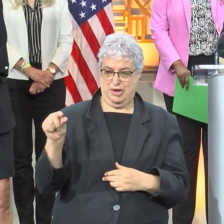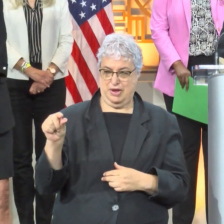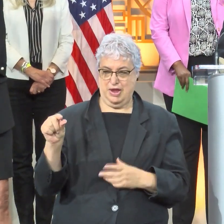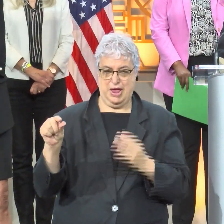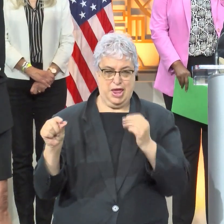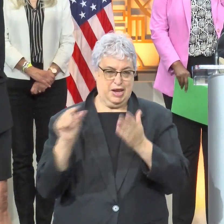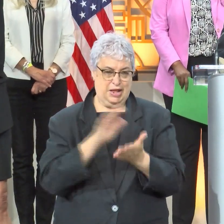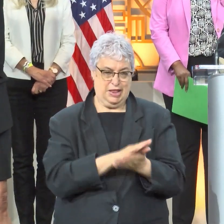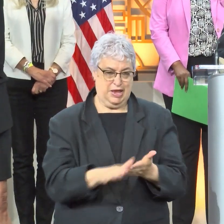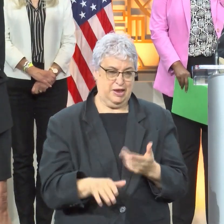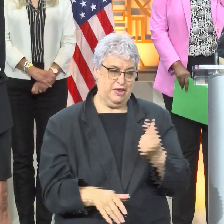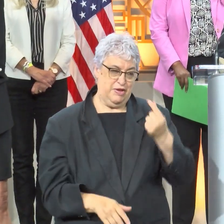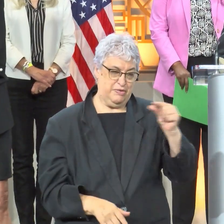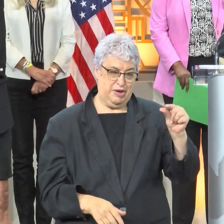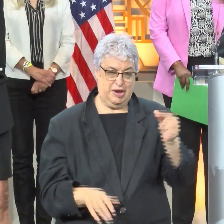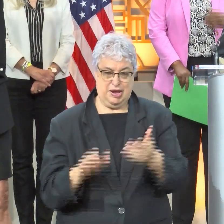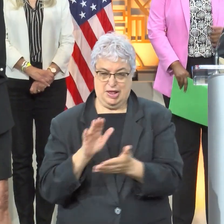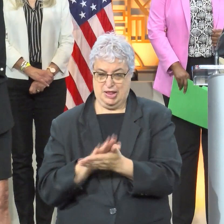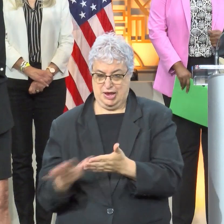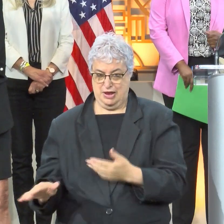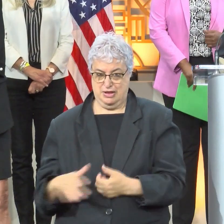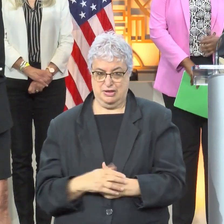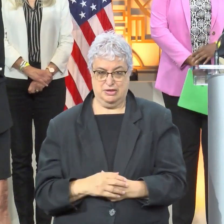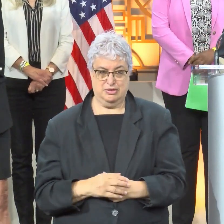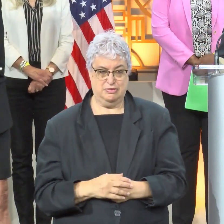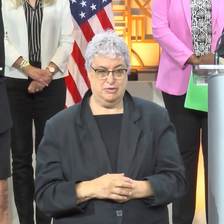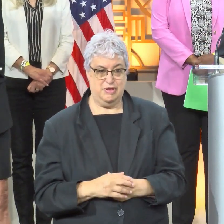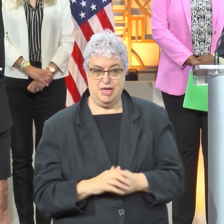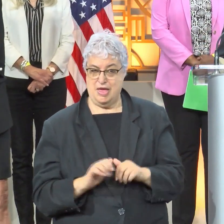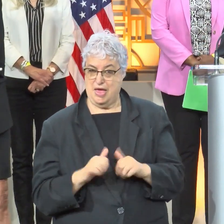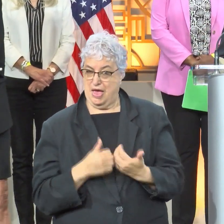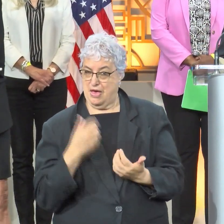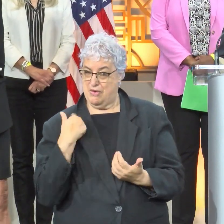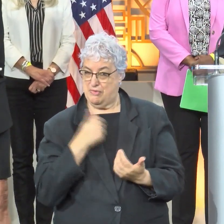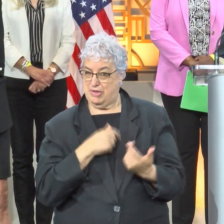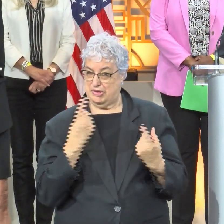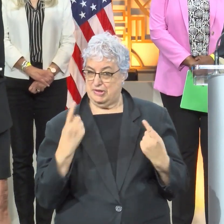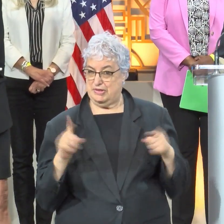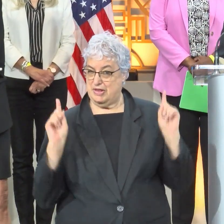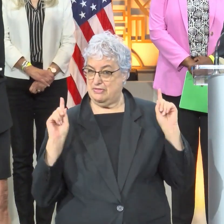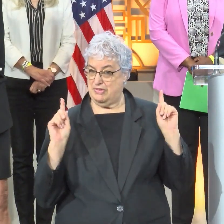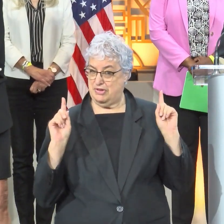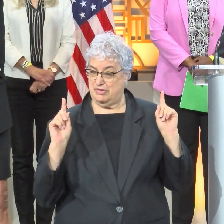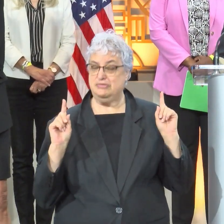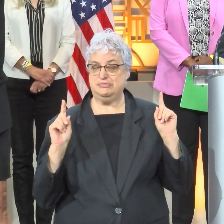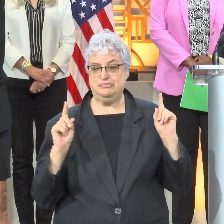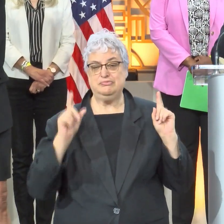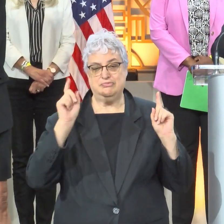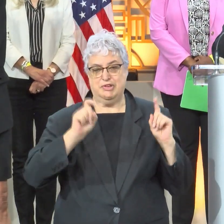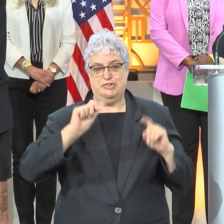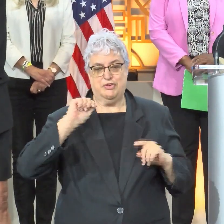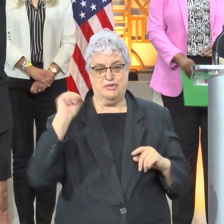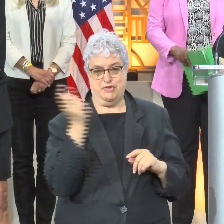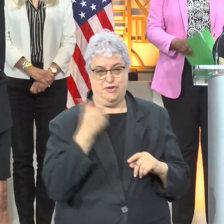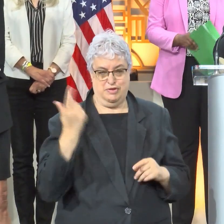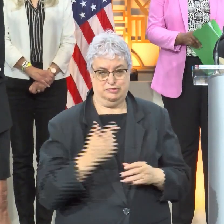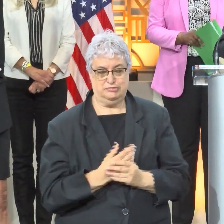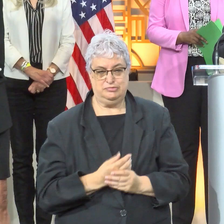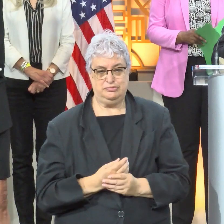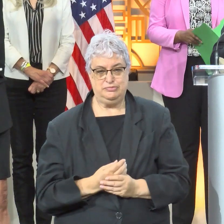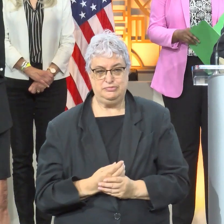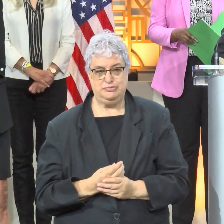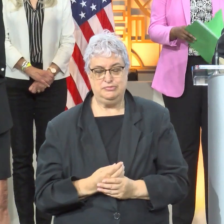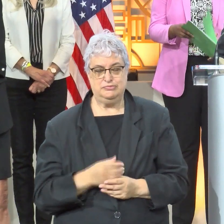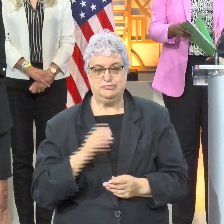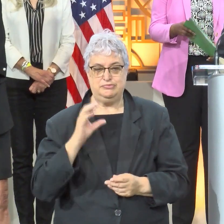and clean. And in order for that to happen, it's going to require all of us. And even though we're going through